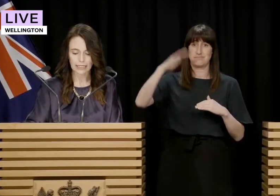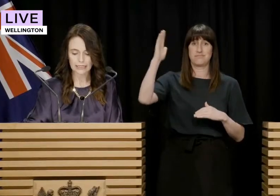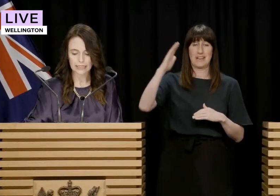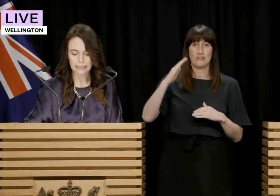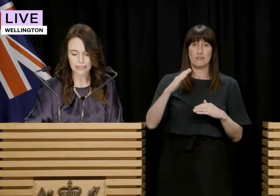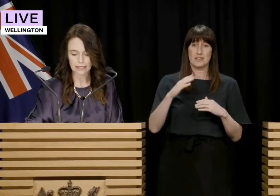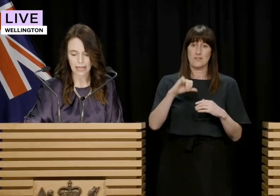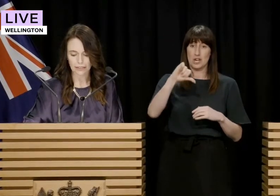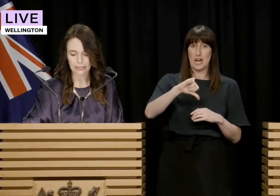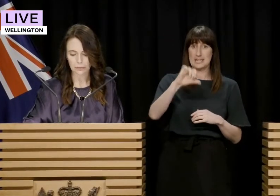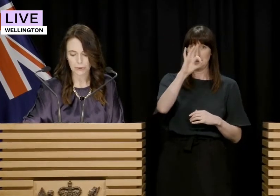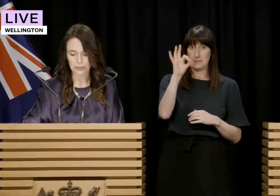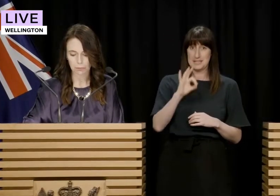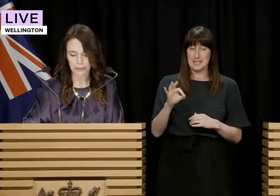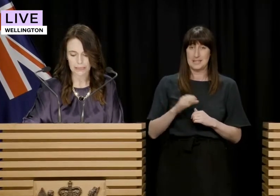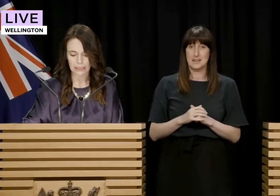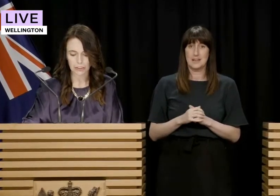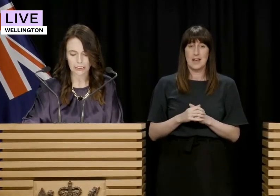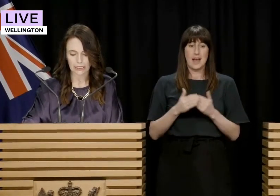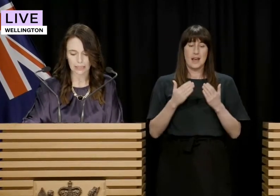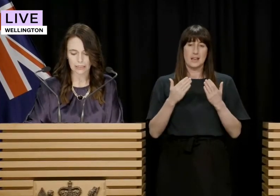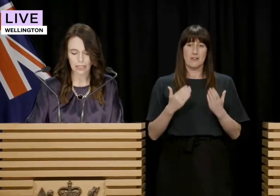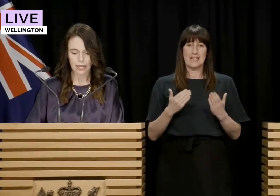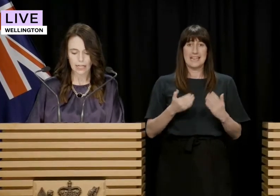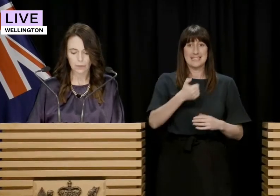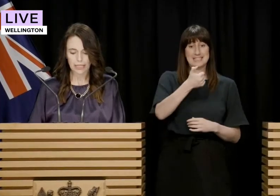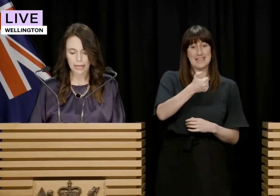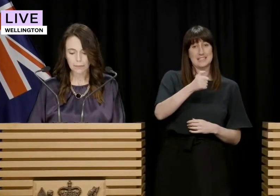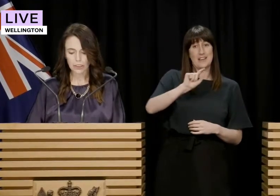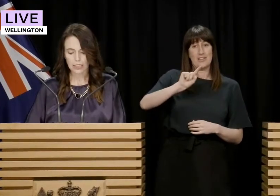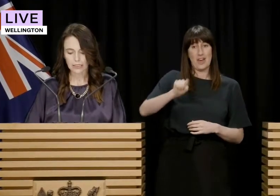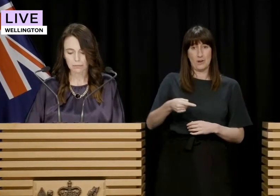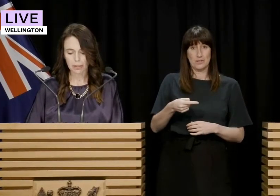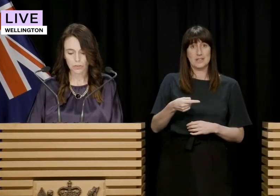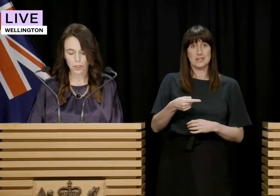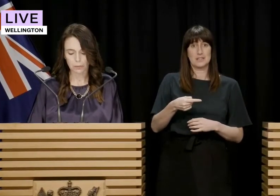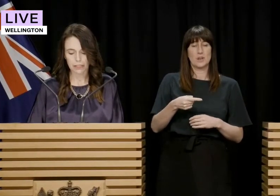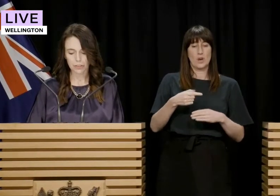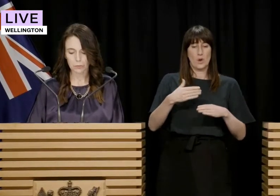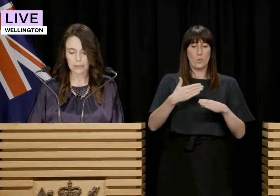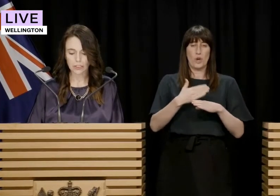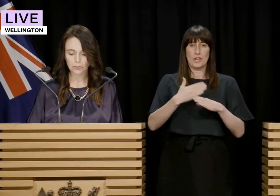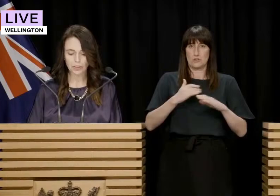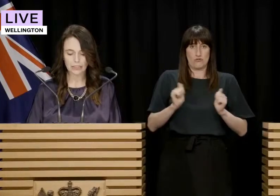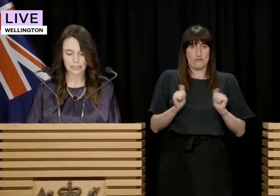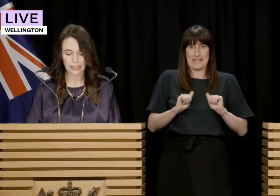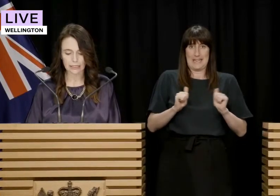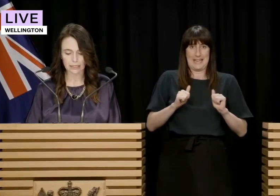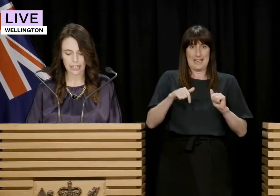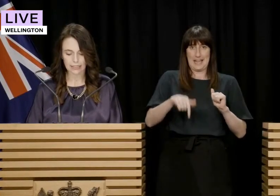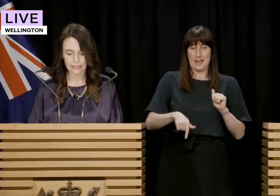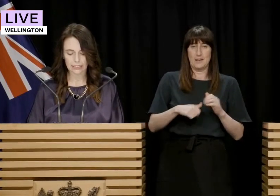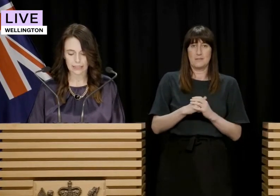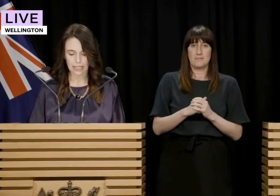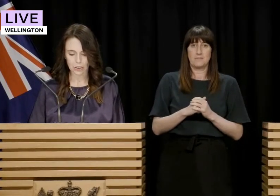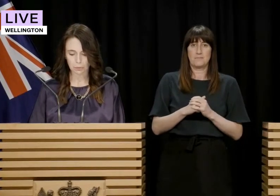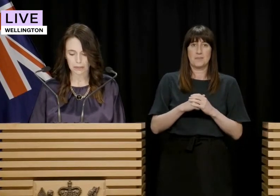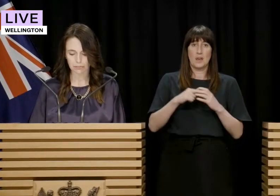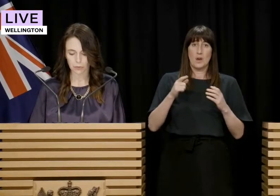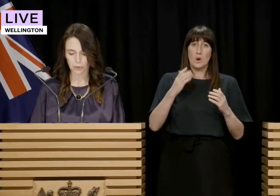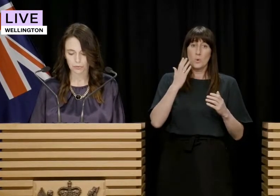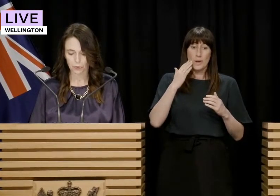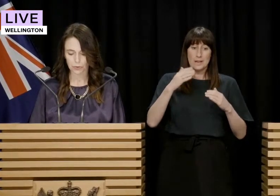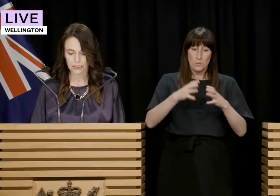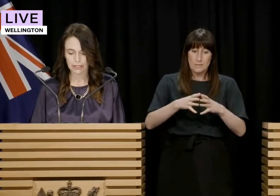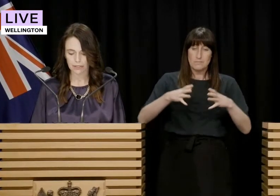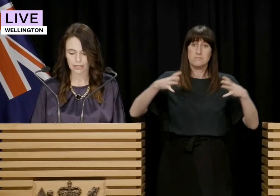Currently, nearly 6,000 RSE workers are present in New Zealand, and when the cap adjusts in mid-October, there is potential for the sector to access its largest